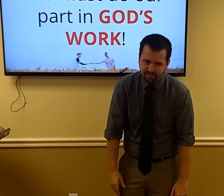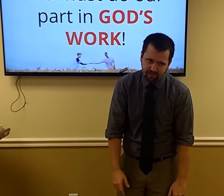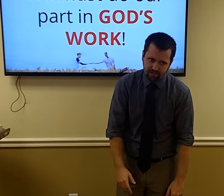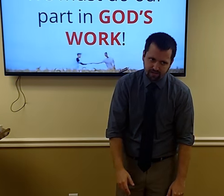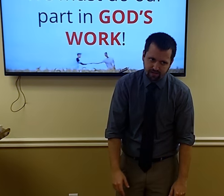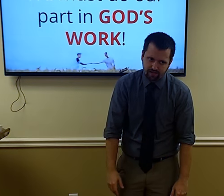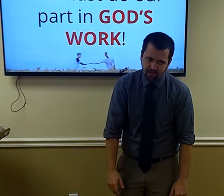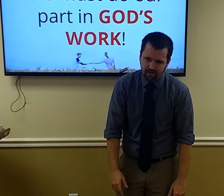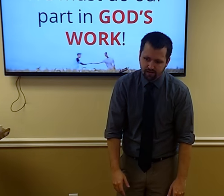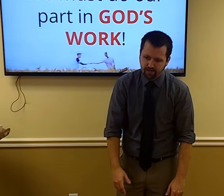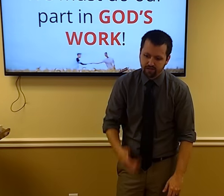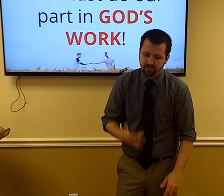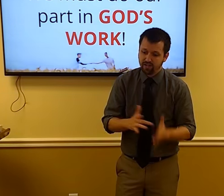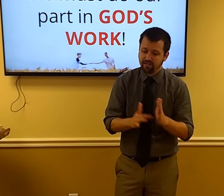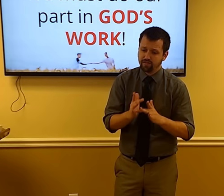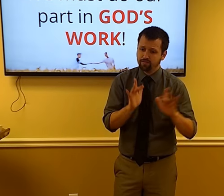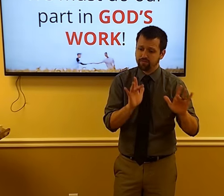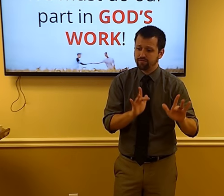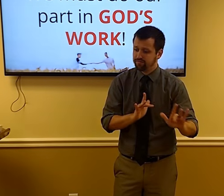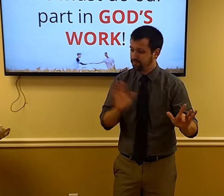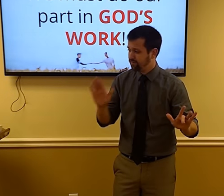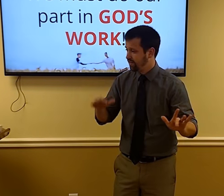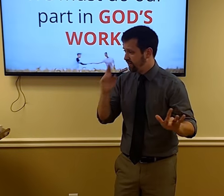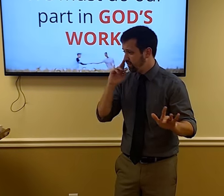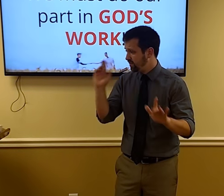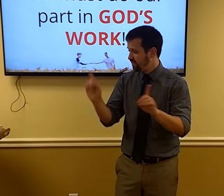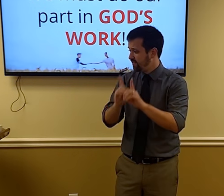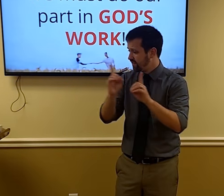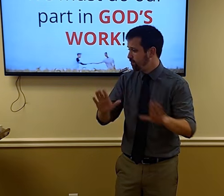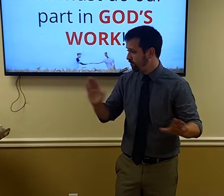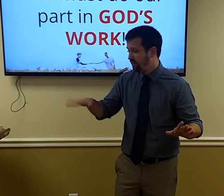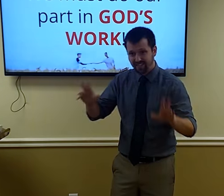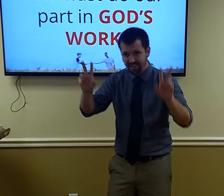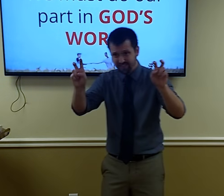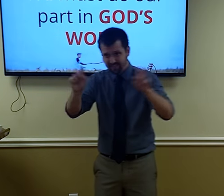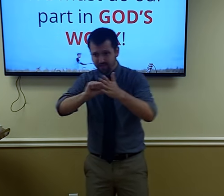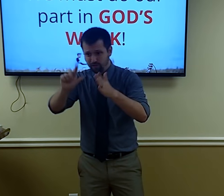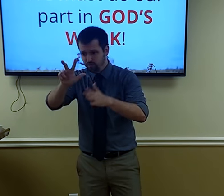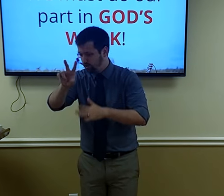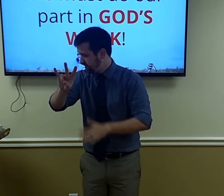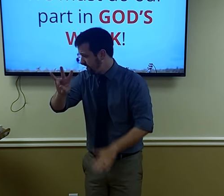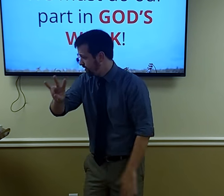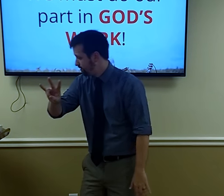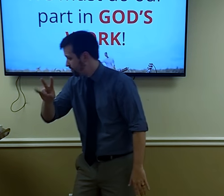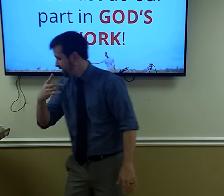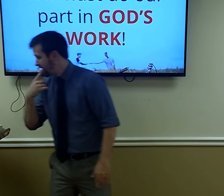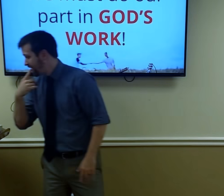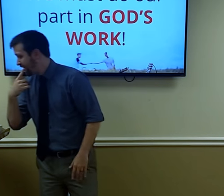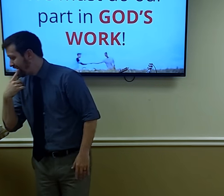Exhausted. Jesus, and he looks at the disciples and he says, verse 37,